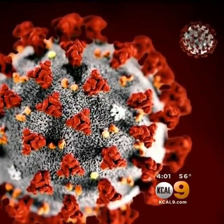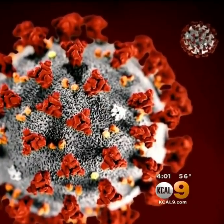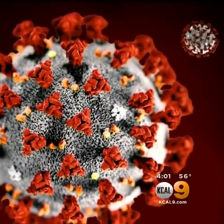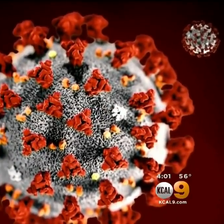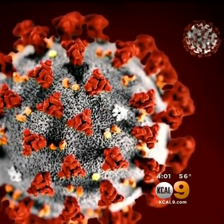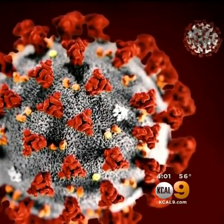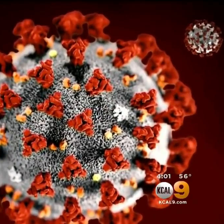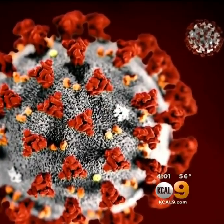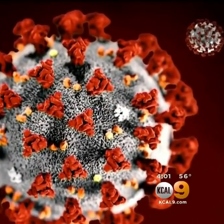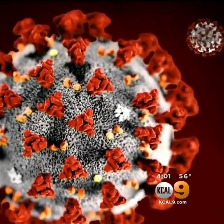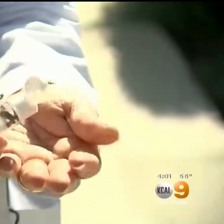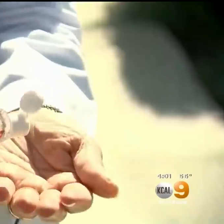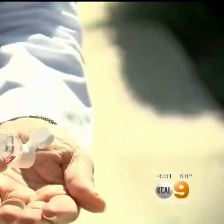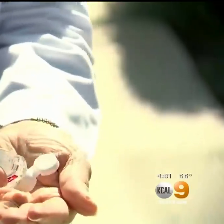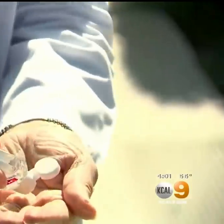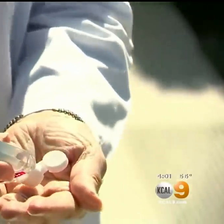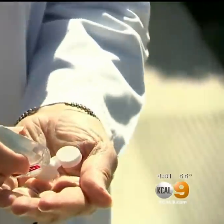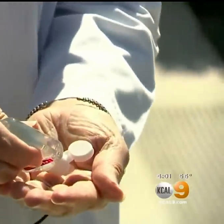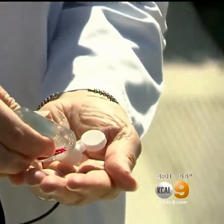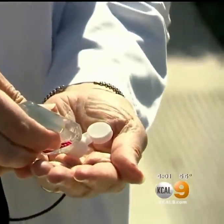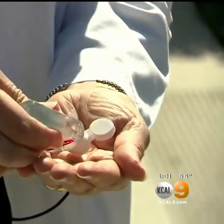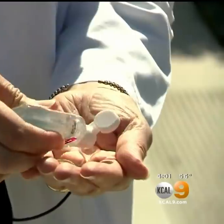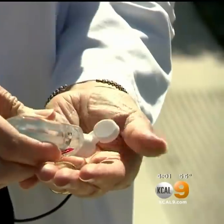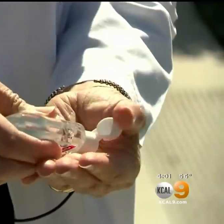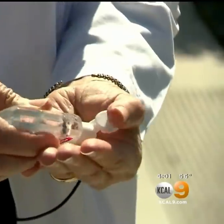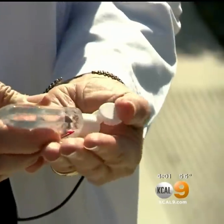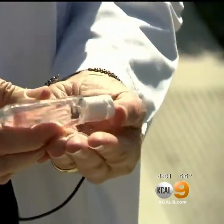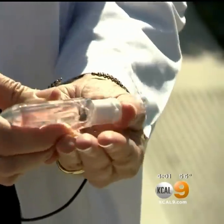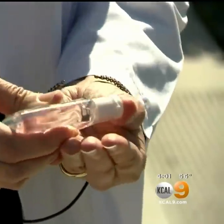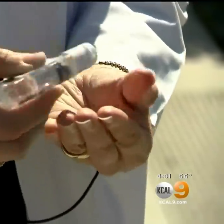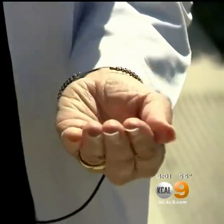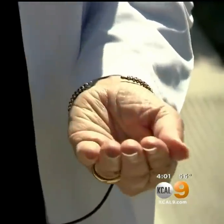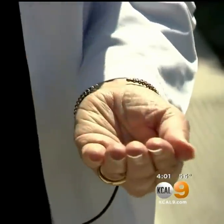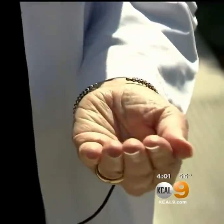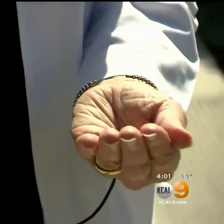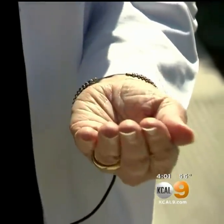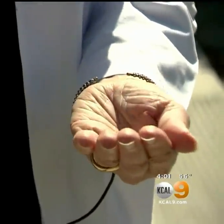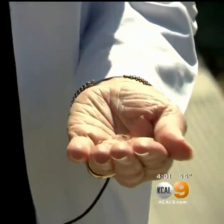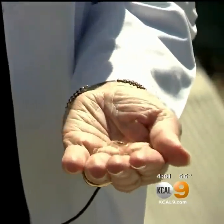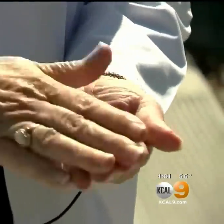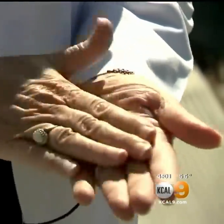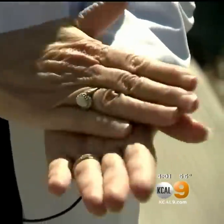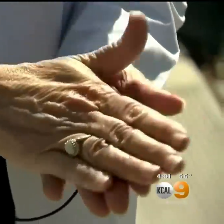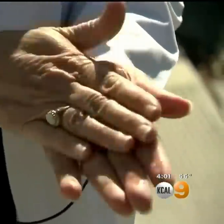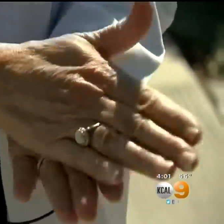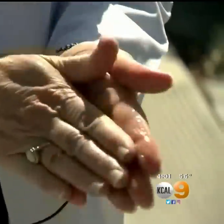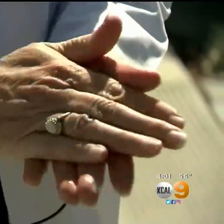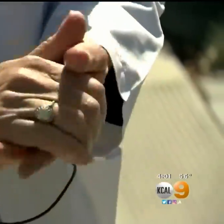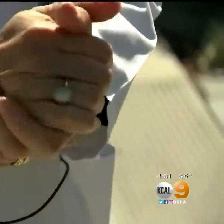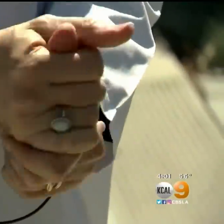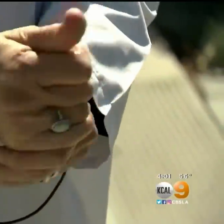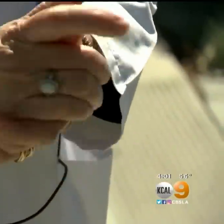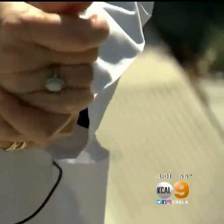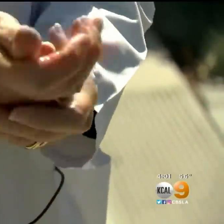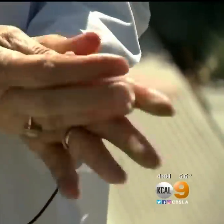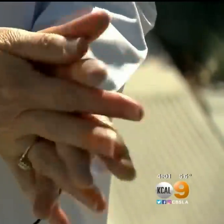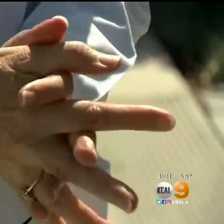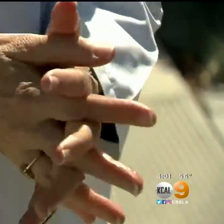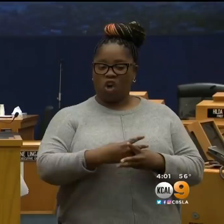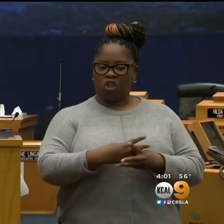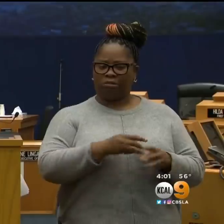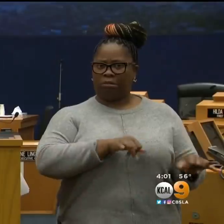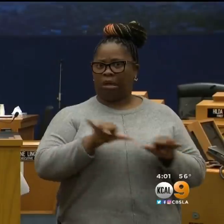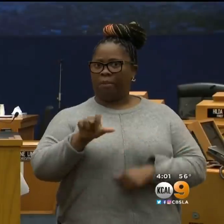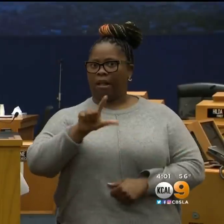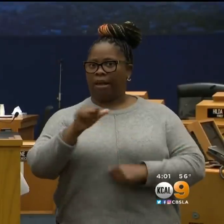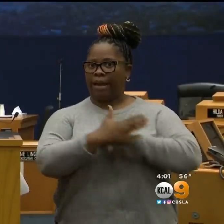cases still under 25%. But what about the next few weeks? All this talk of flattening the curve of cases, is it happening?